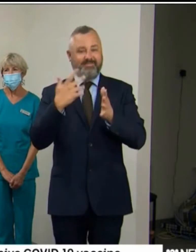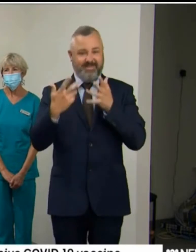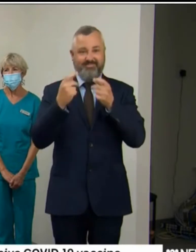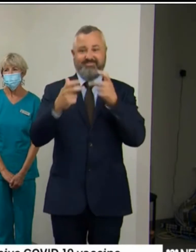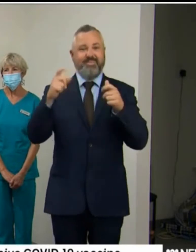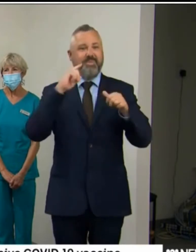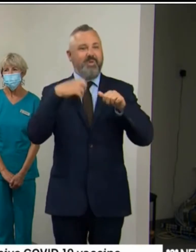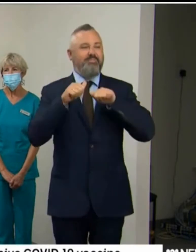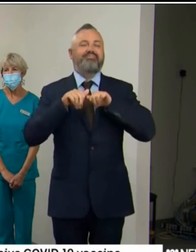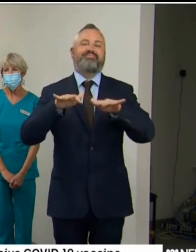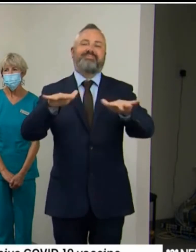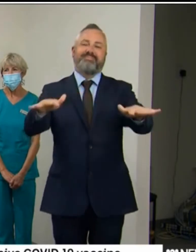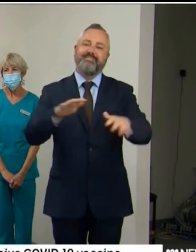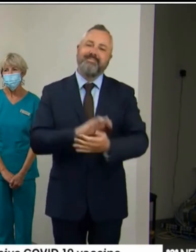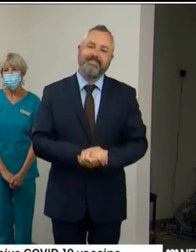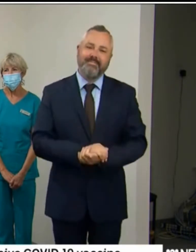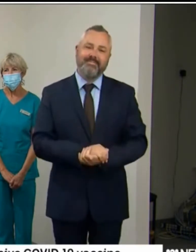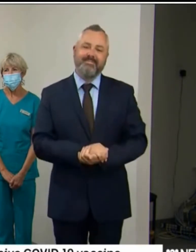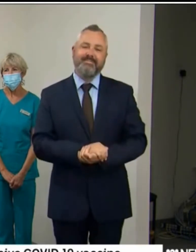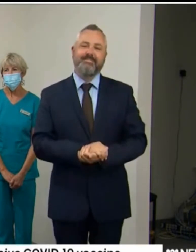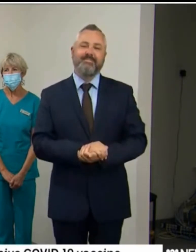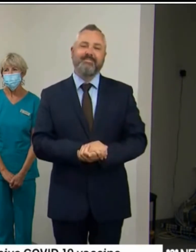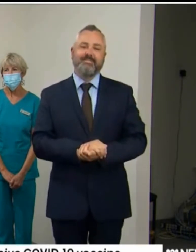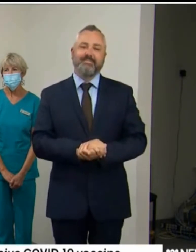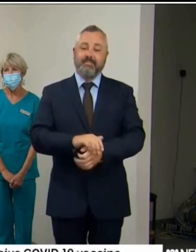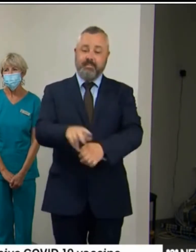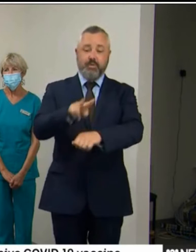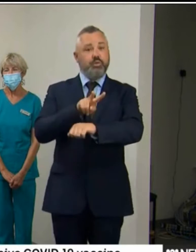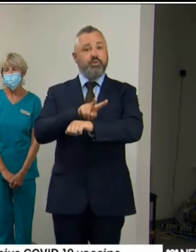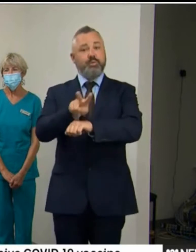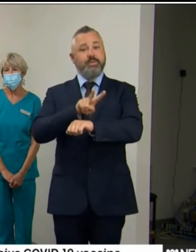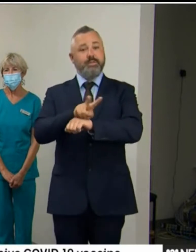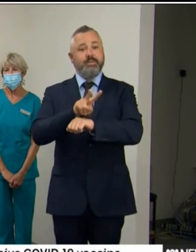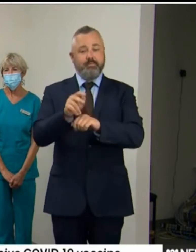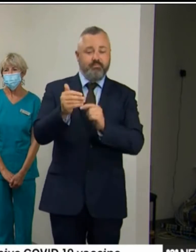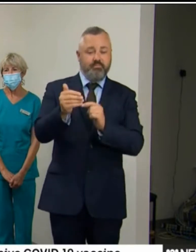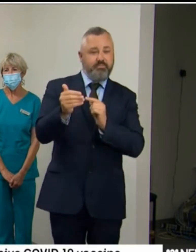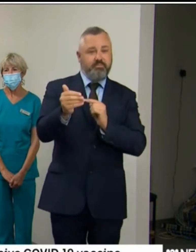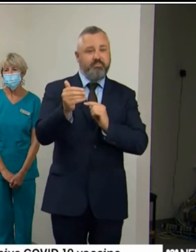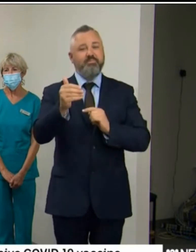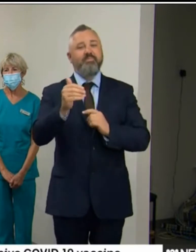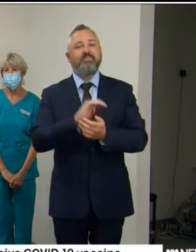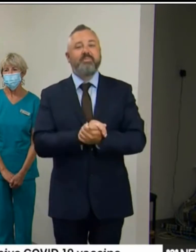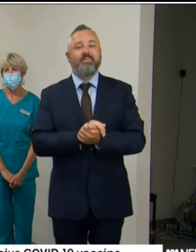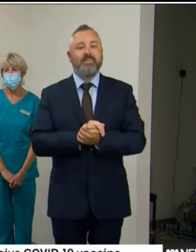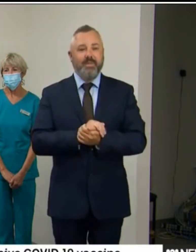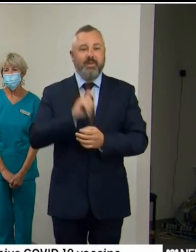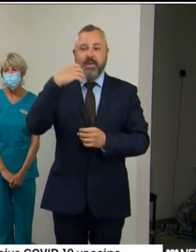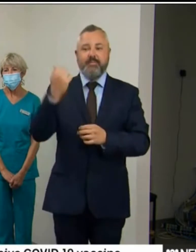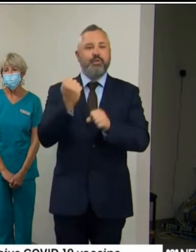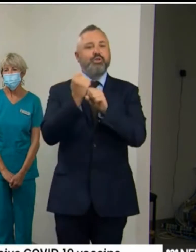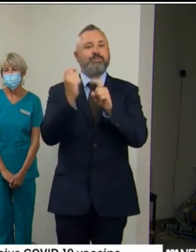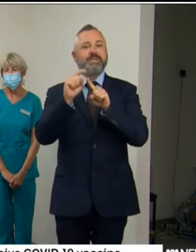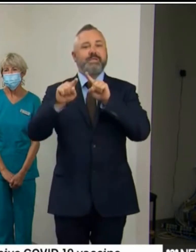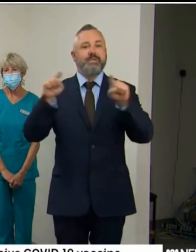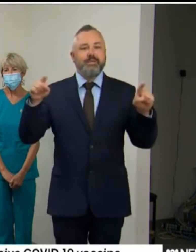And in just over 2 weeks' time, as the general practice rollout and the respiratory clinic rollout